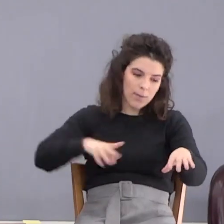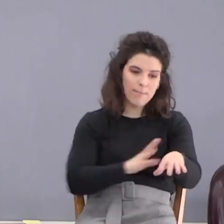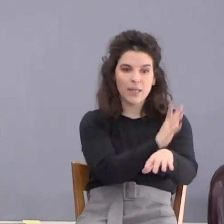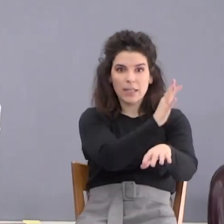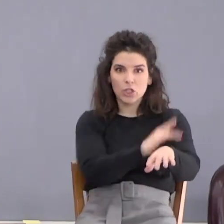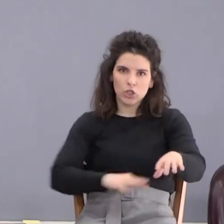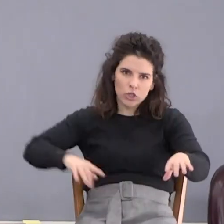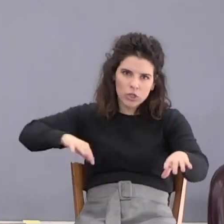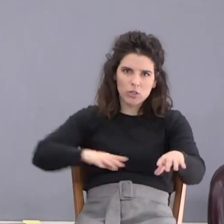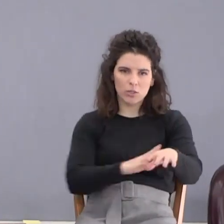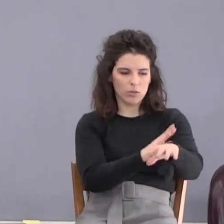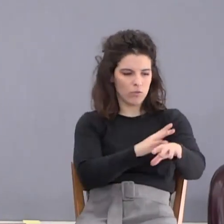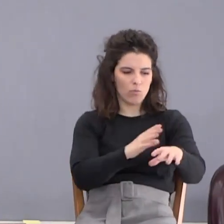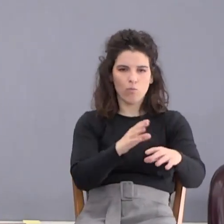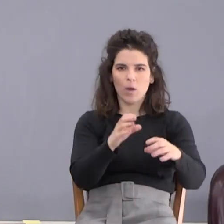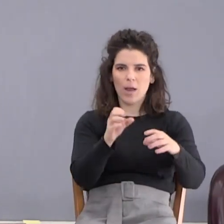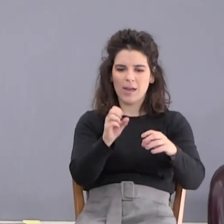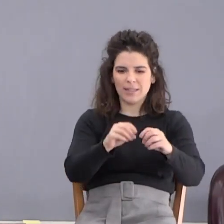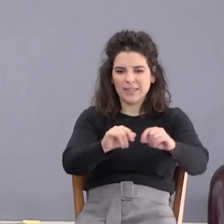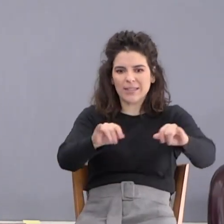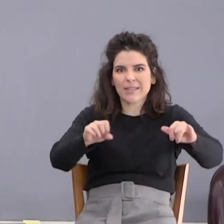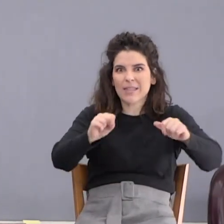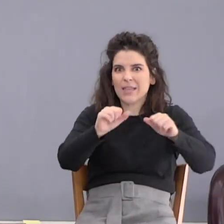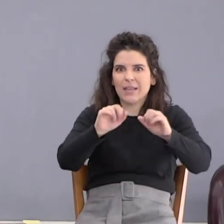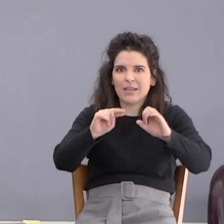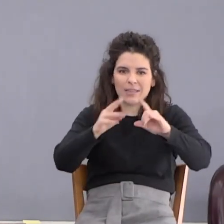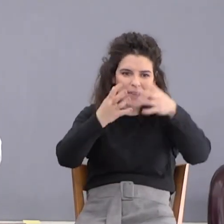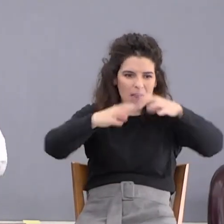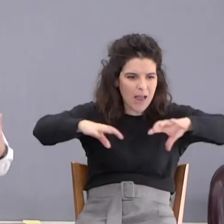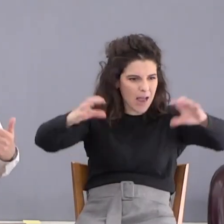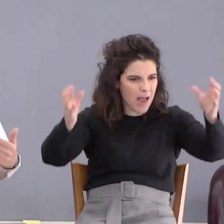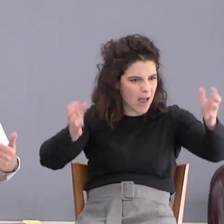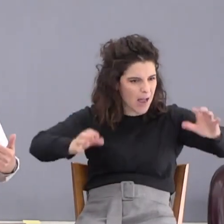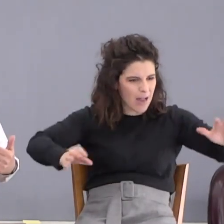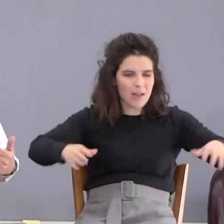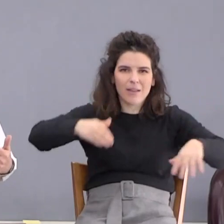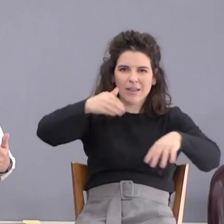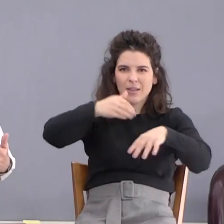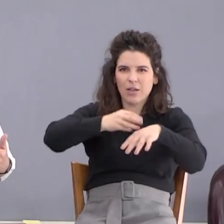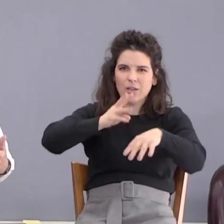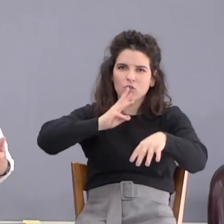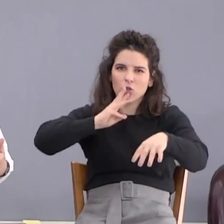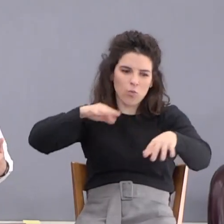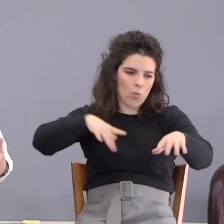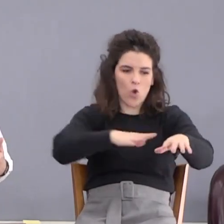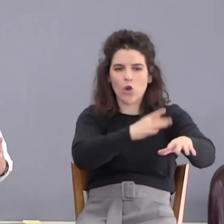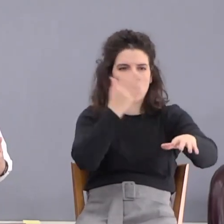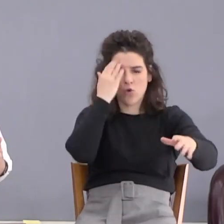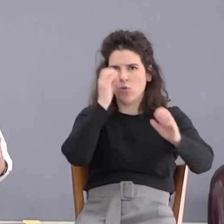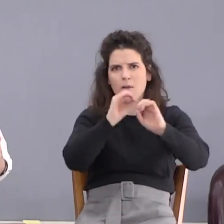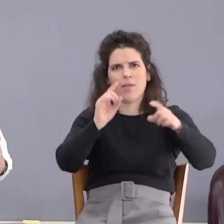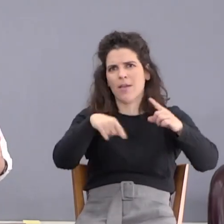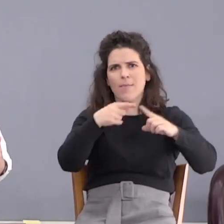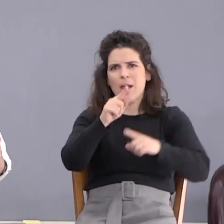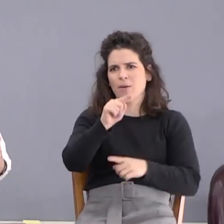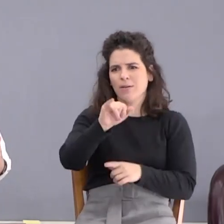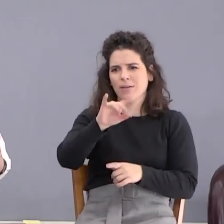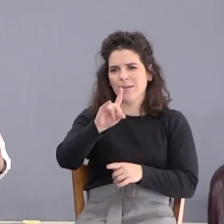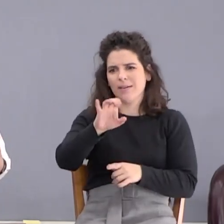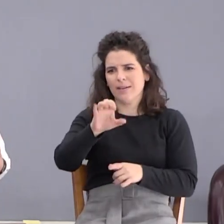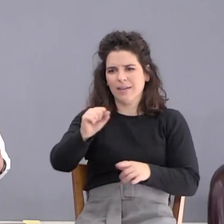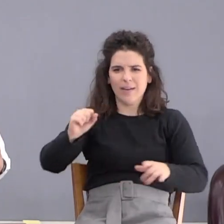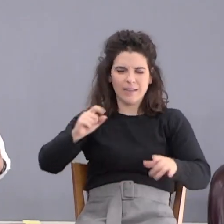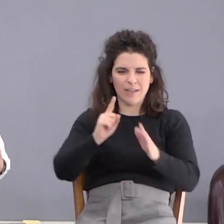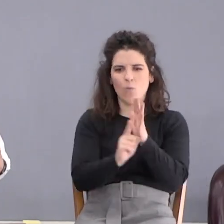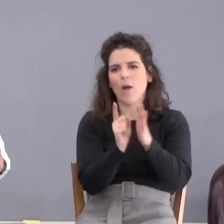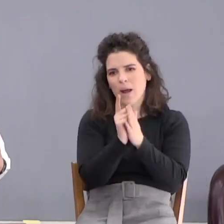inevitably, you know, being young and dumb, you build this beautiful castle like at the edge of the water, and you know nothing about tides. And then what happens